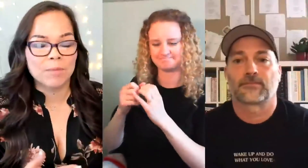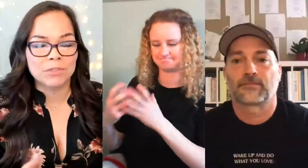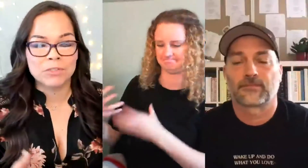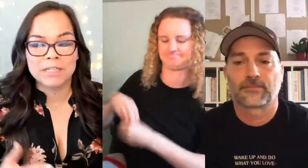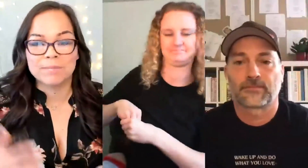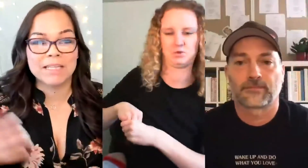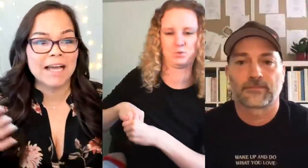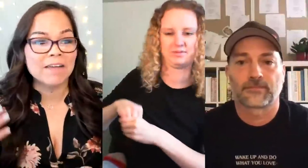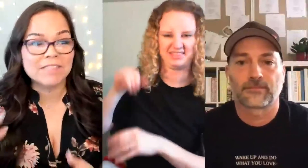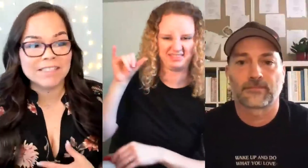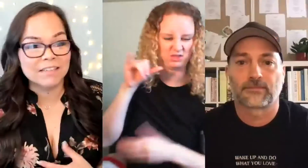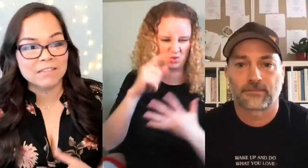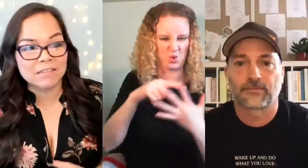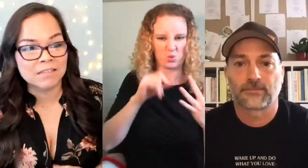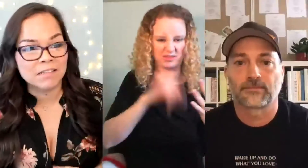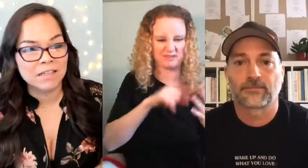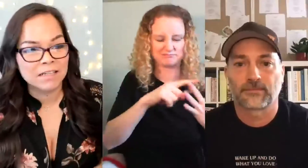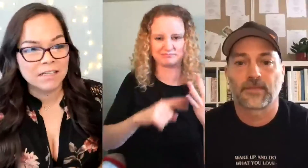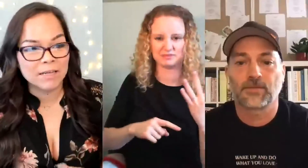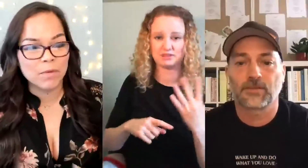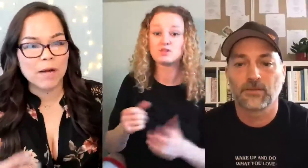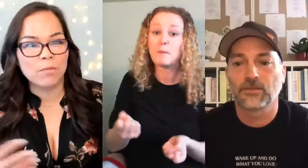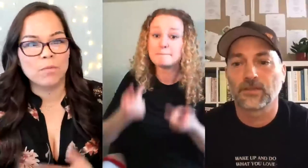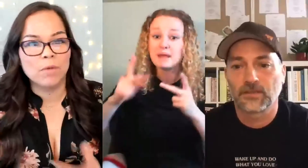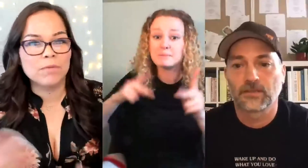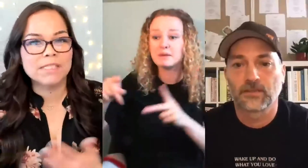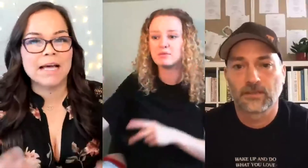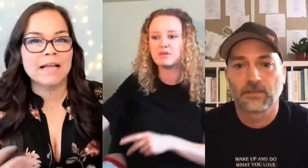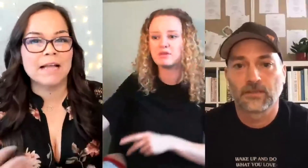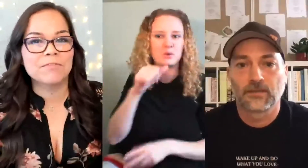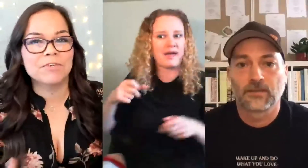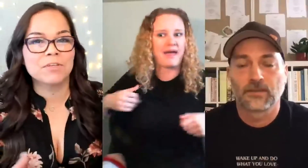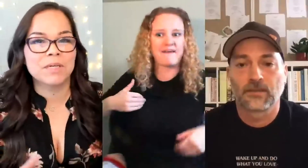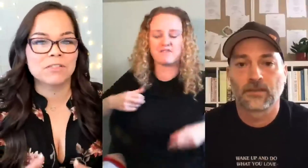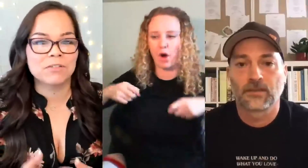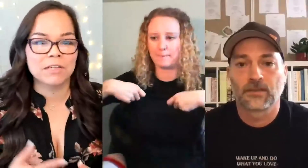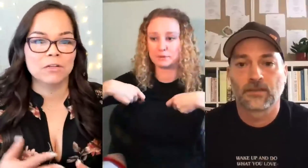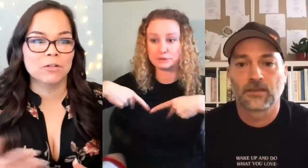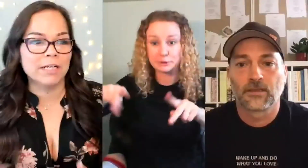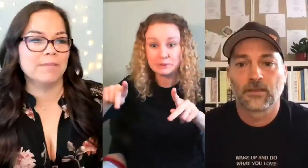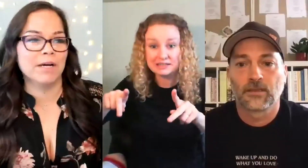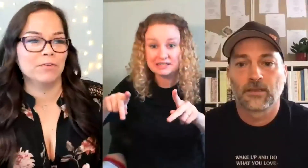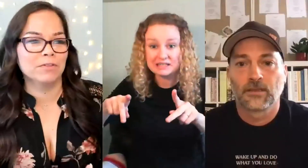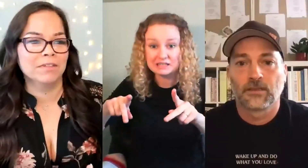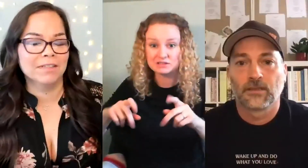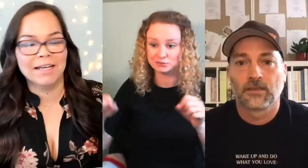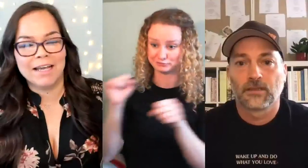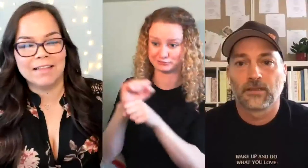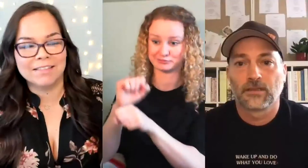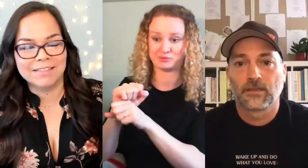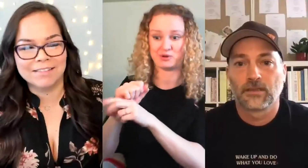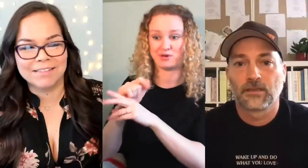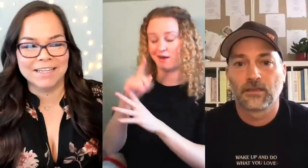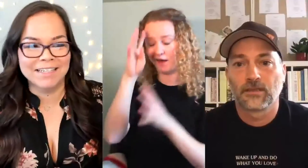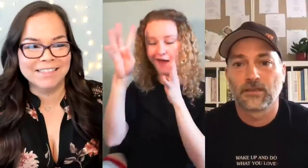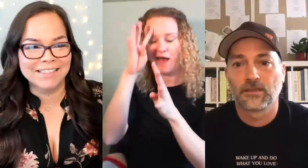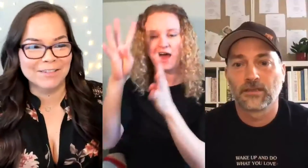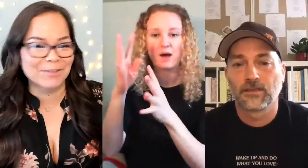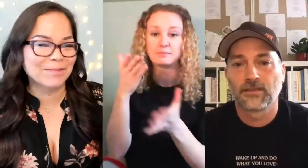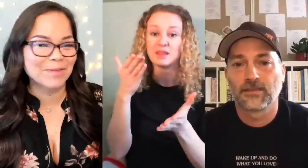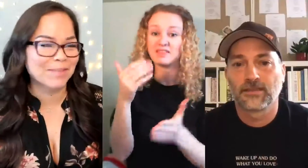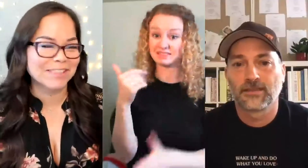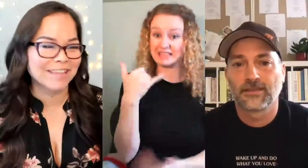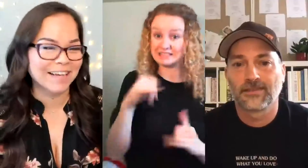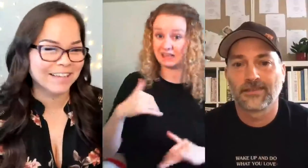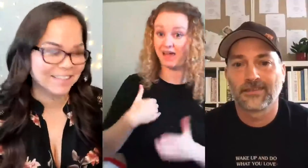have the opportunity, but they have skills. Absolutely. Like, what was that like for you when you started learning about, like, hey, this is kind of easy,